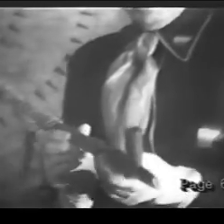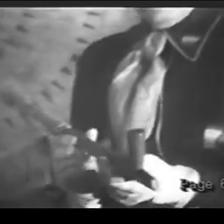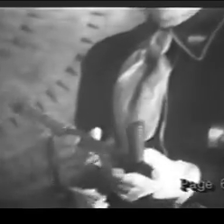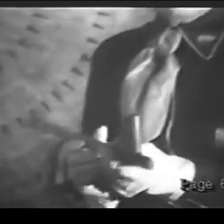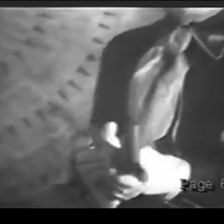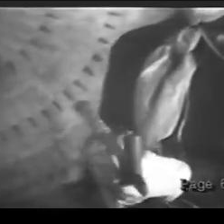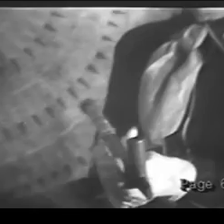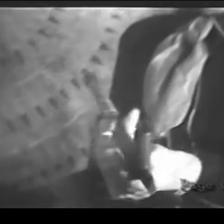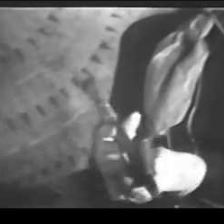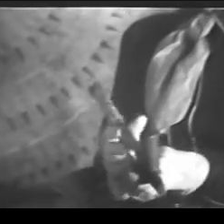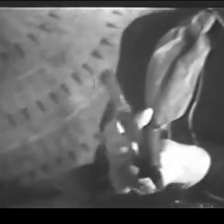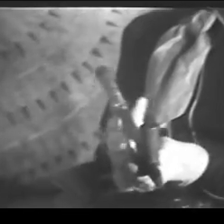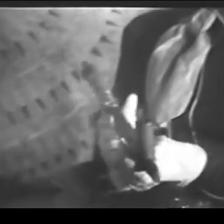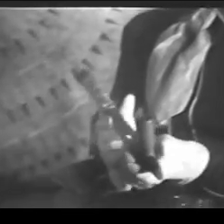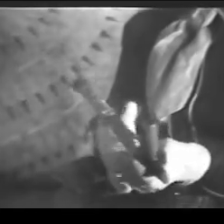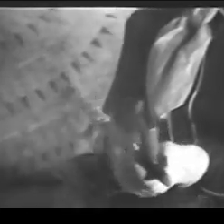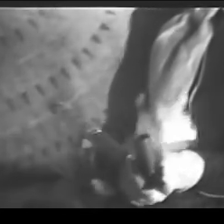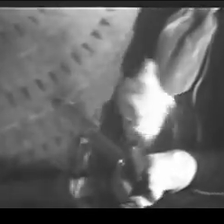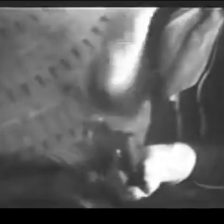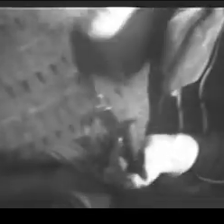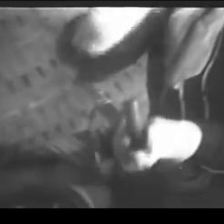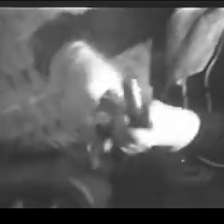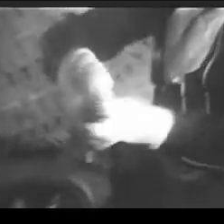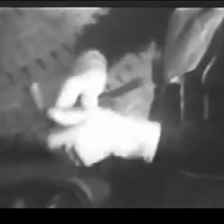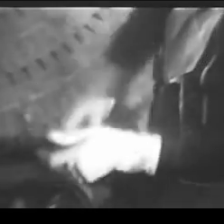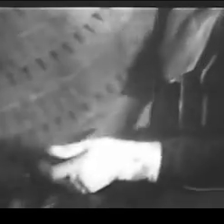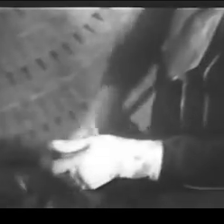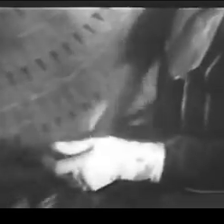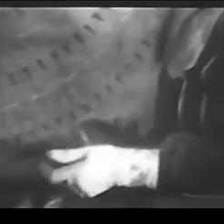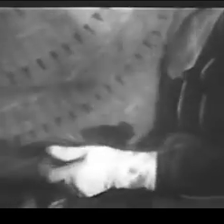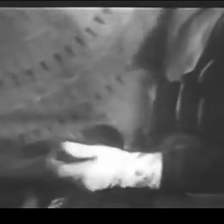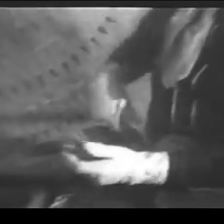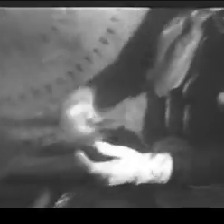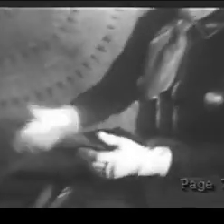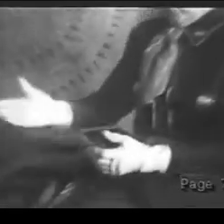they will load up the pipe. And to make the sign for that, if you